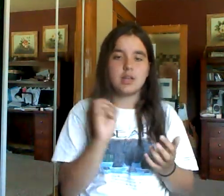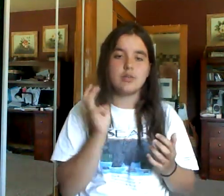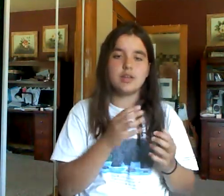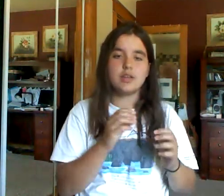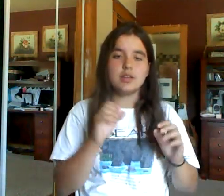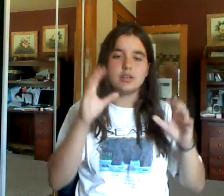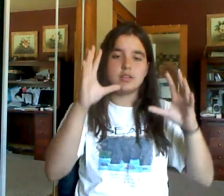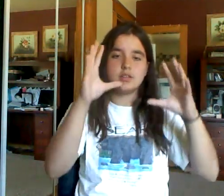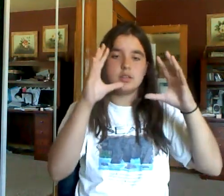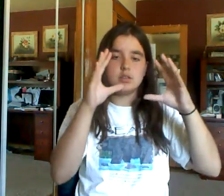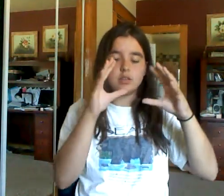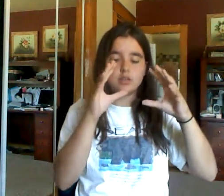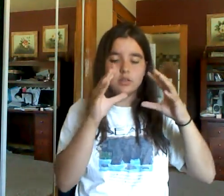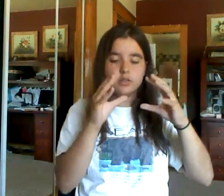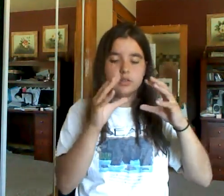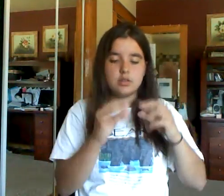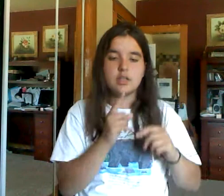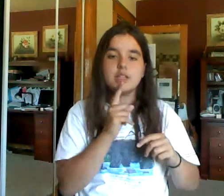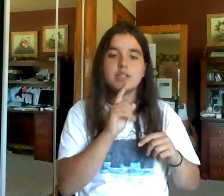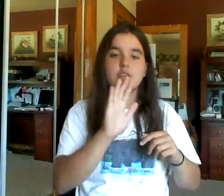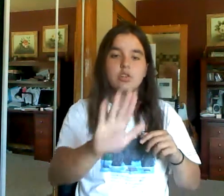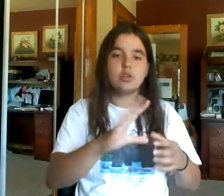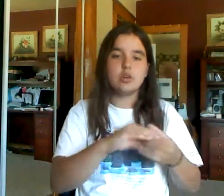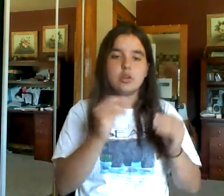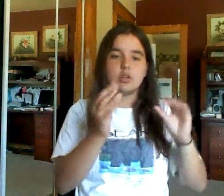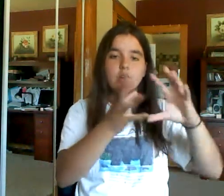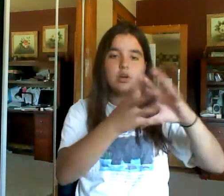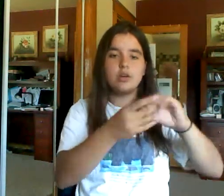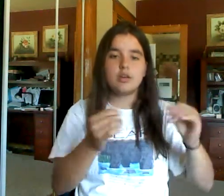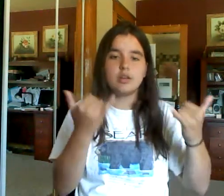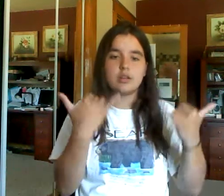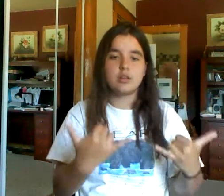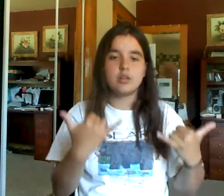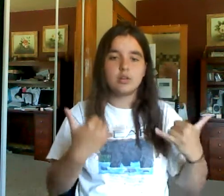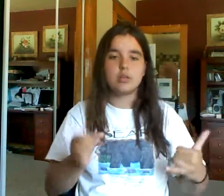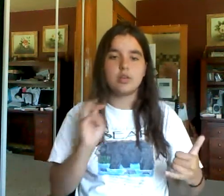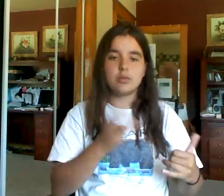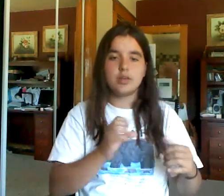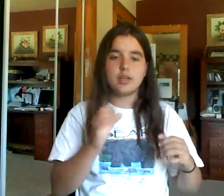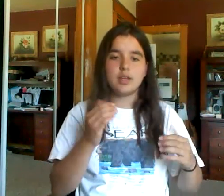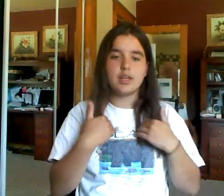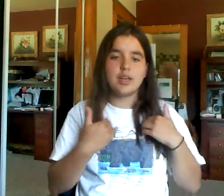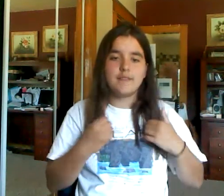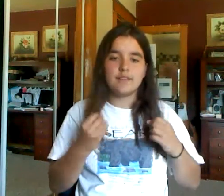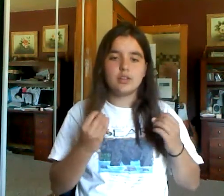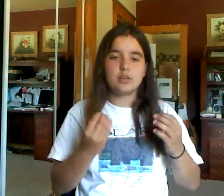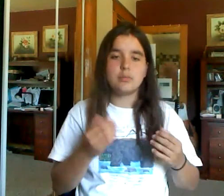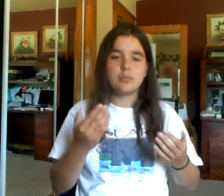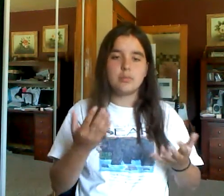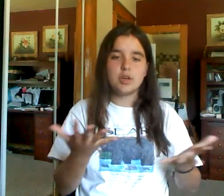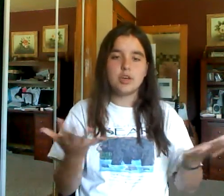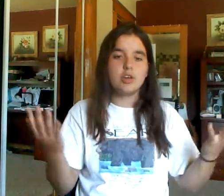In this desert land, I know rain fall,